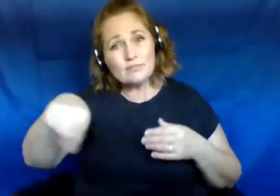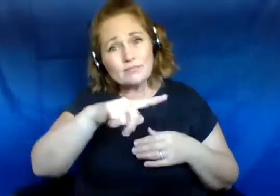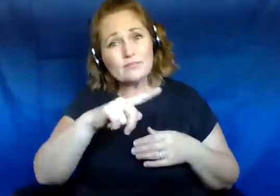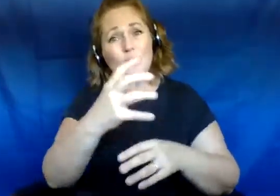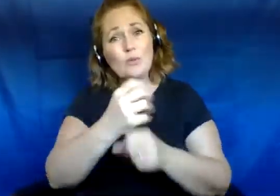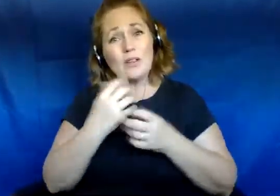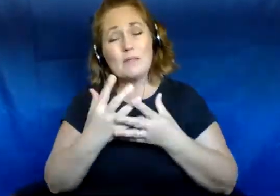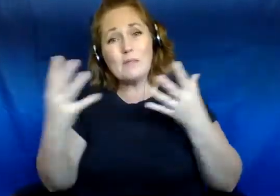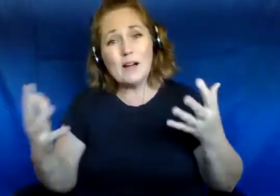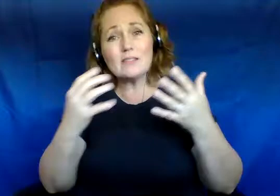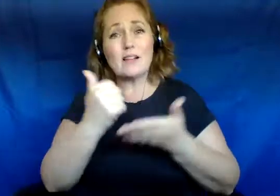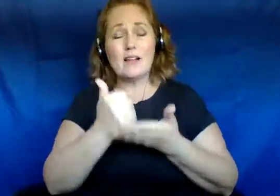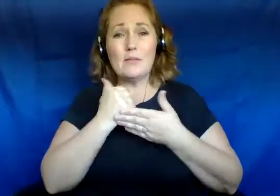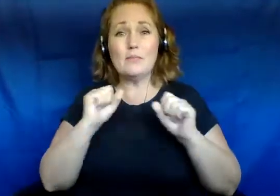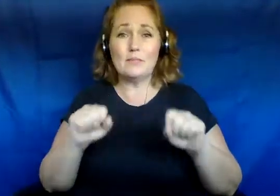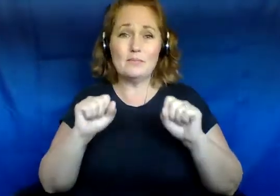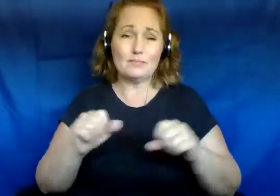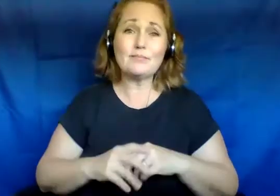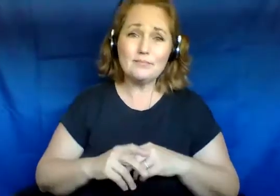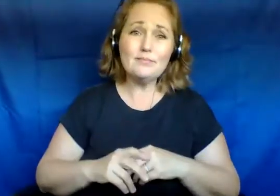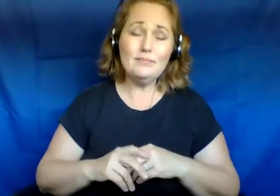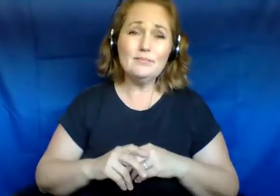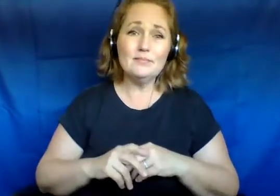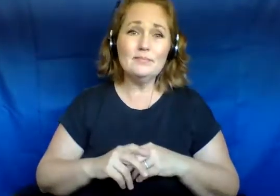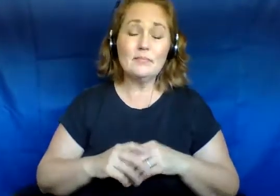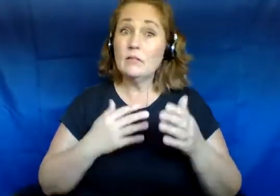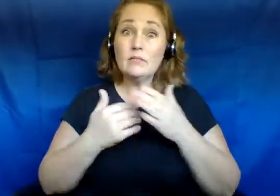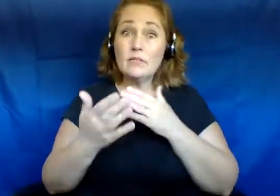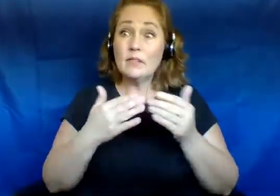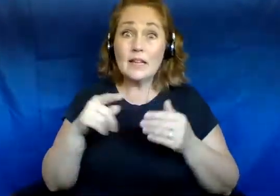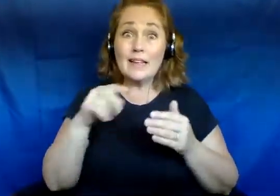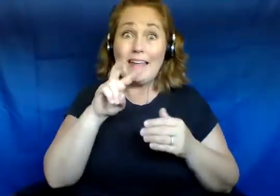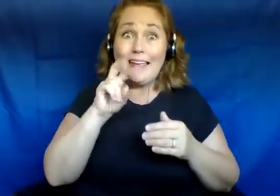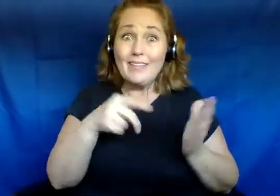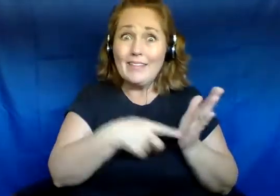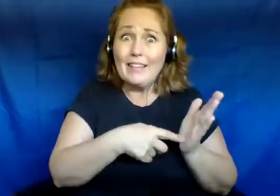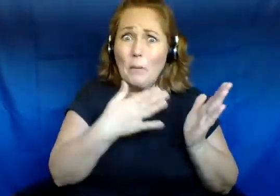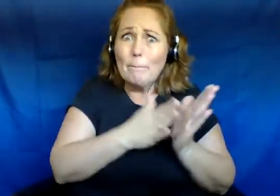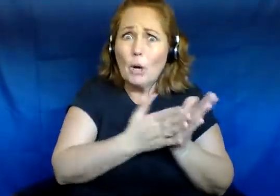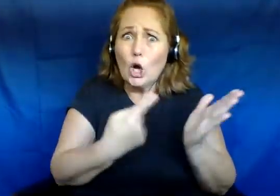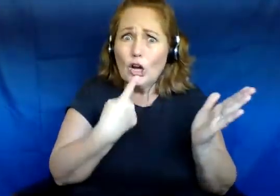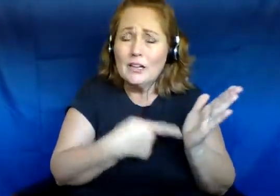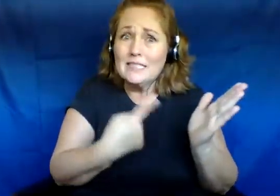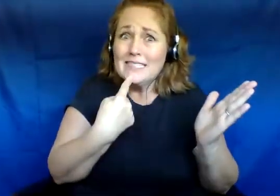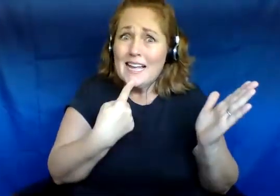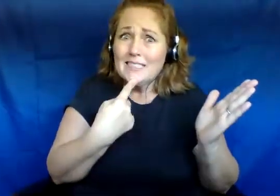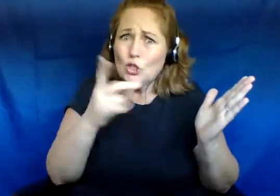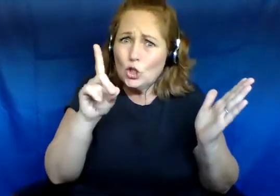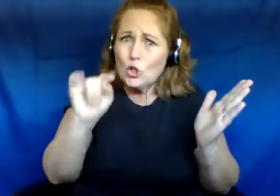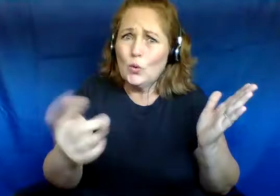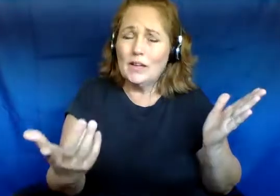to get all the help we can get. And even the book says to do it.